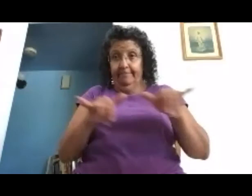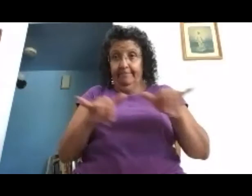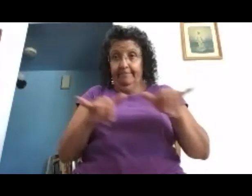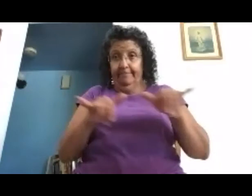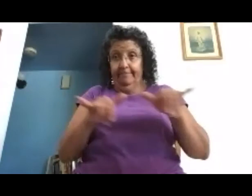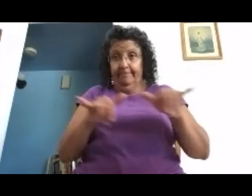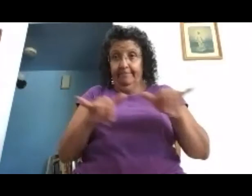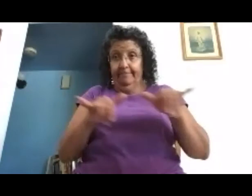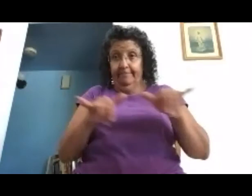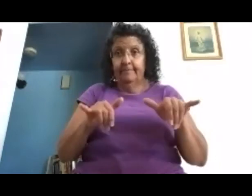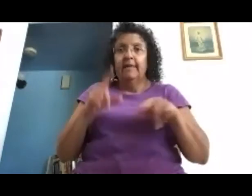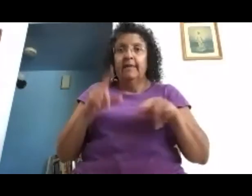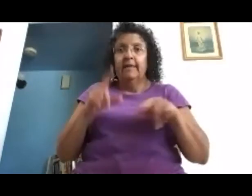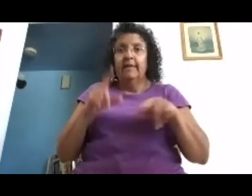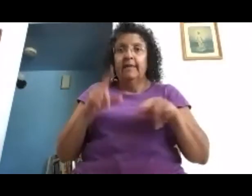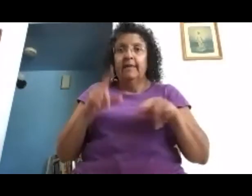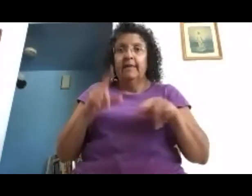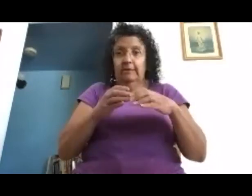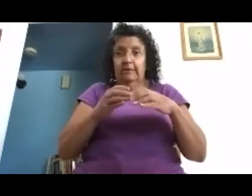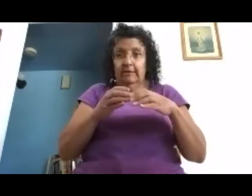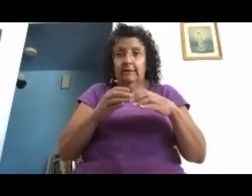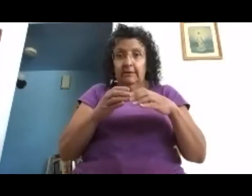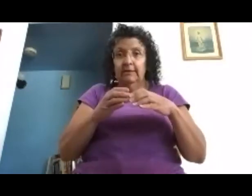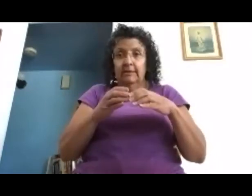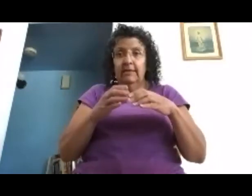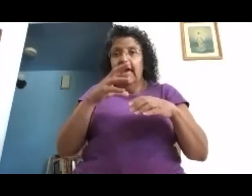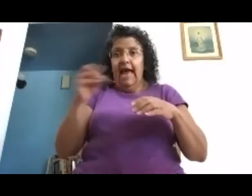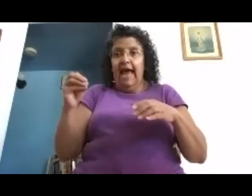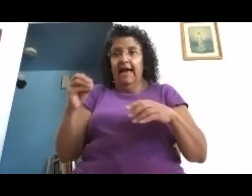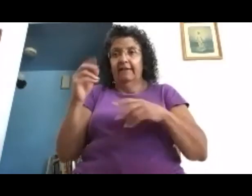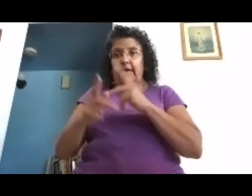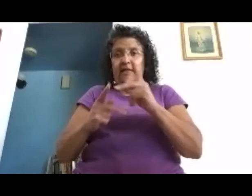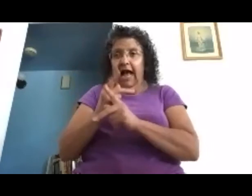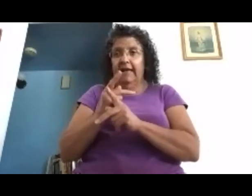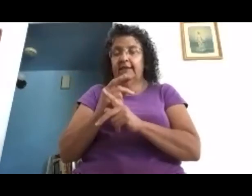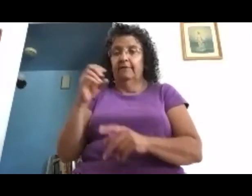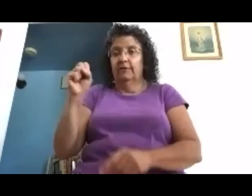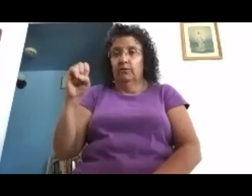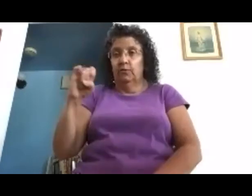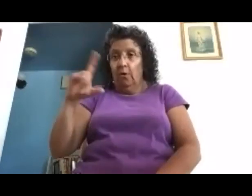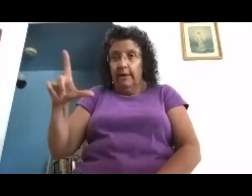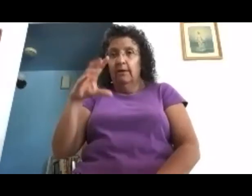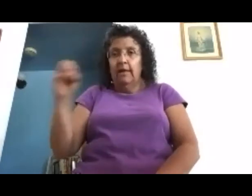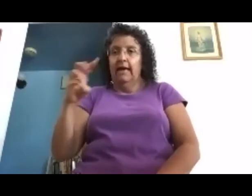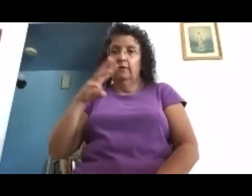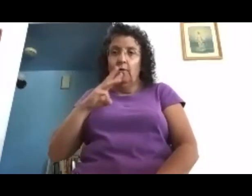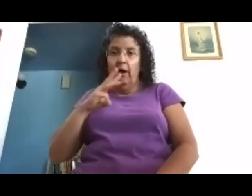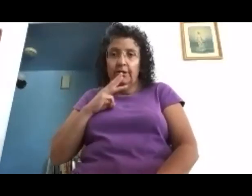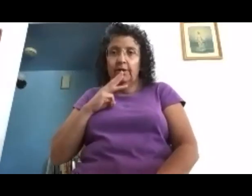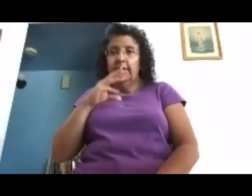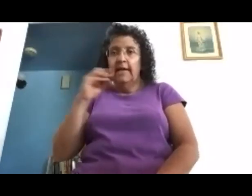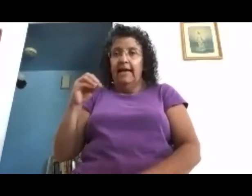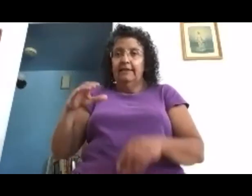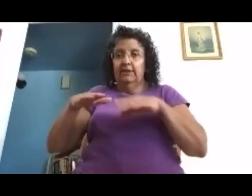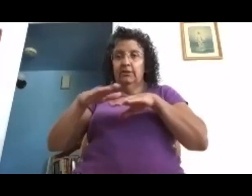of soil, the amount of water, and the kind of surface. So when I found my results, I felt pretty